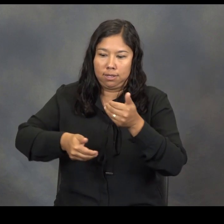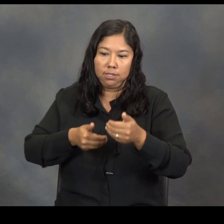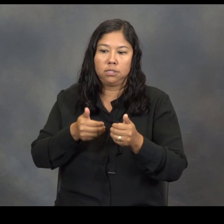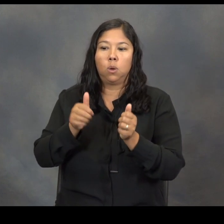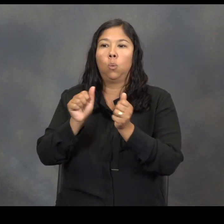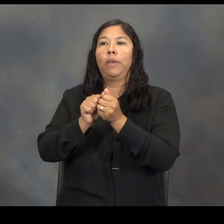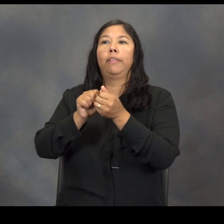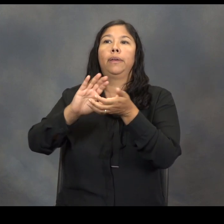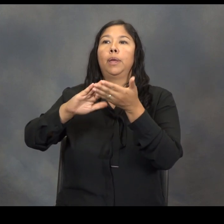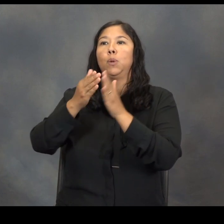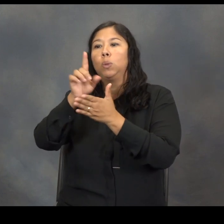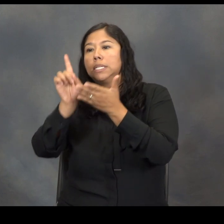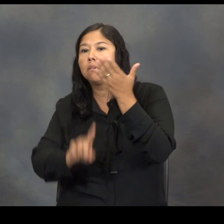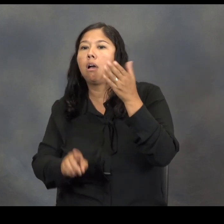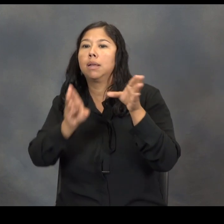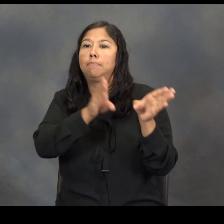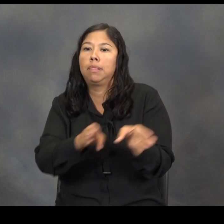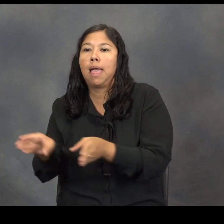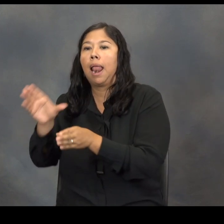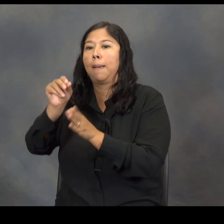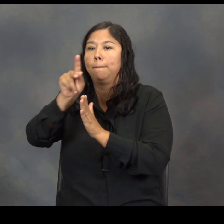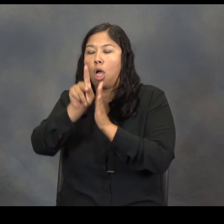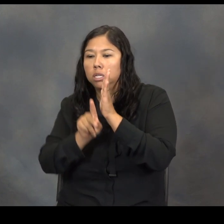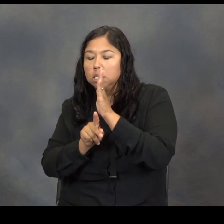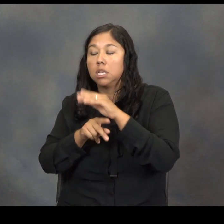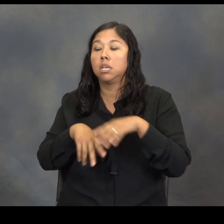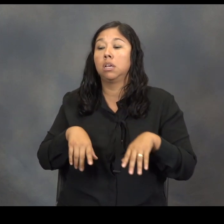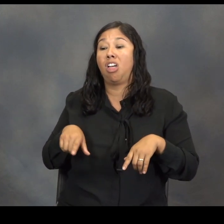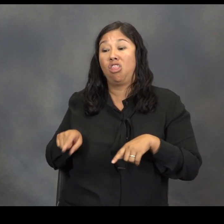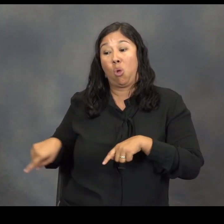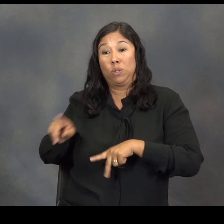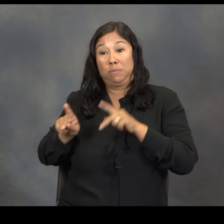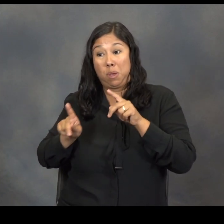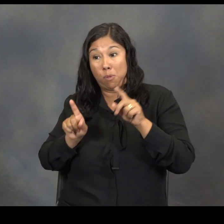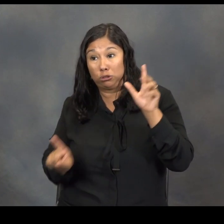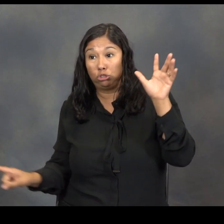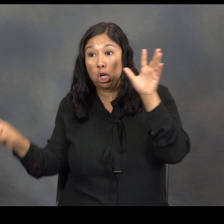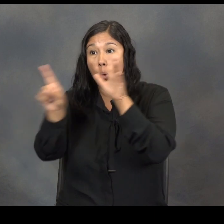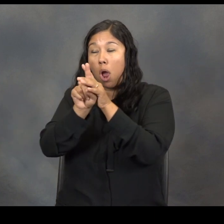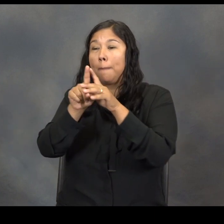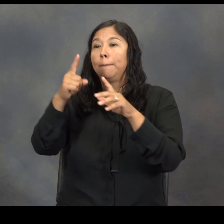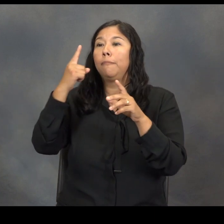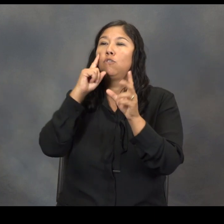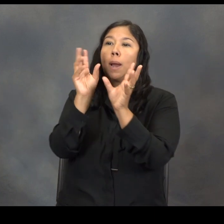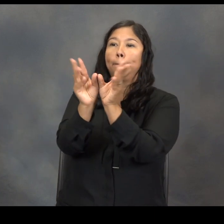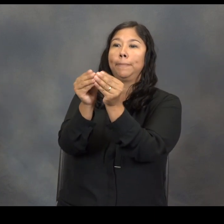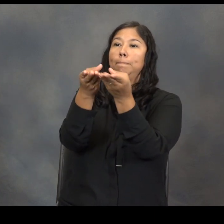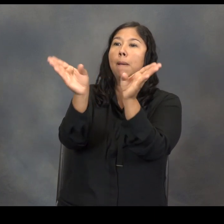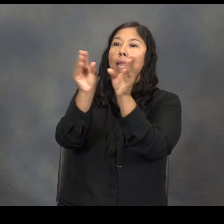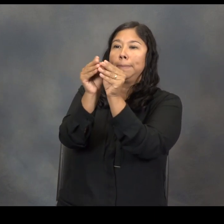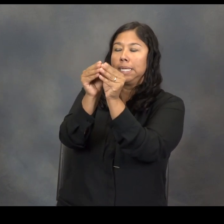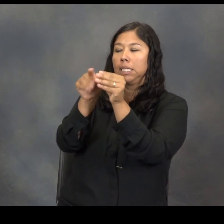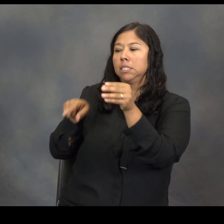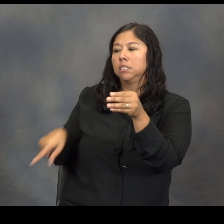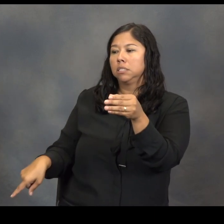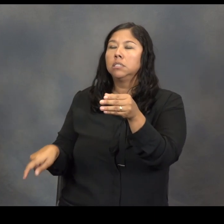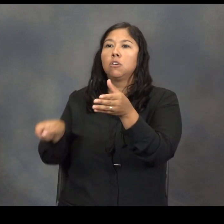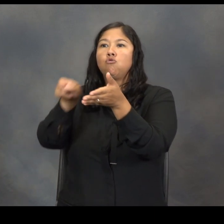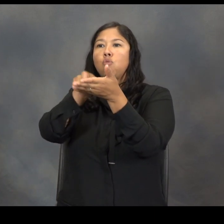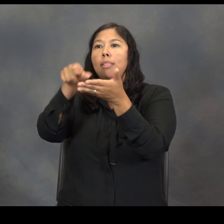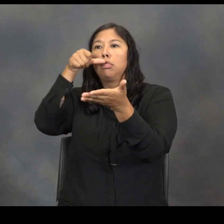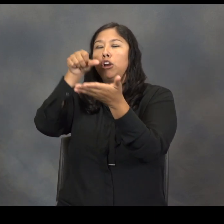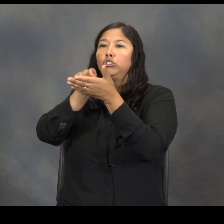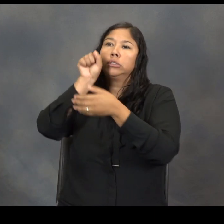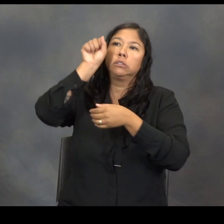to community design, planning, and policy. Folks showing up at public input meetings, folks, you know, writing letters and talking